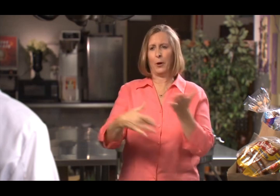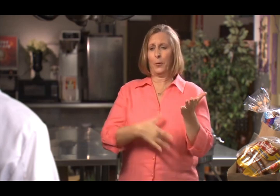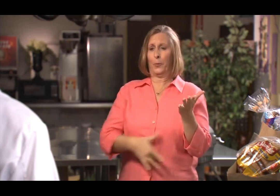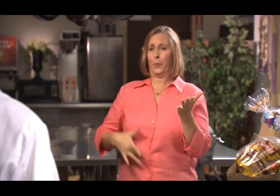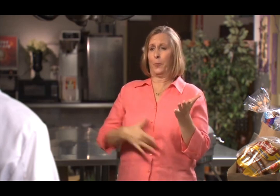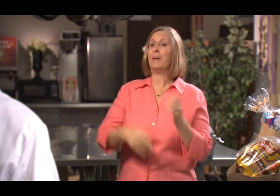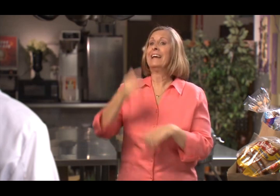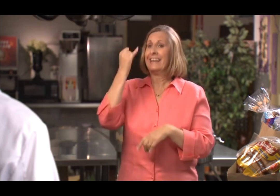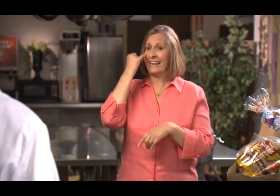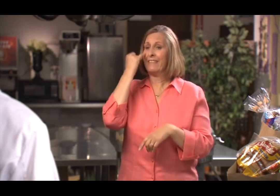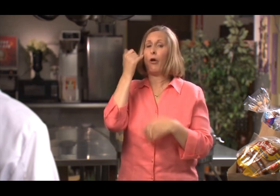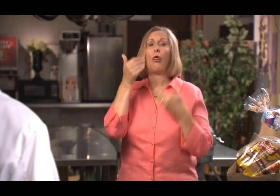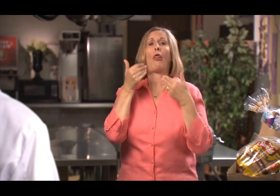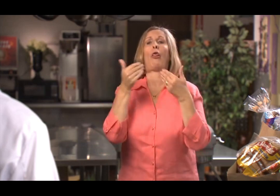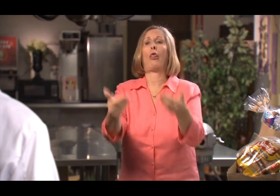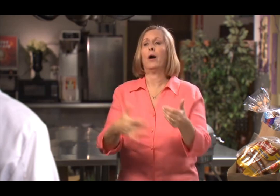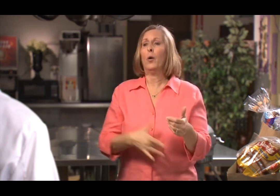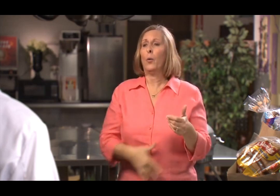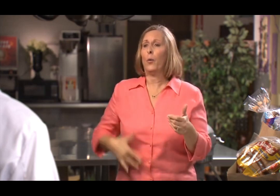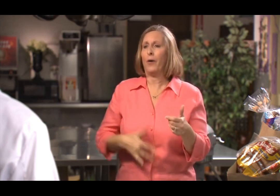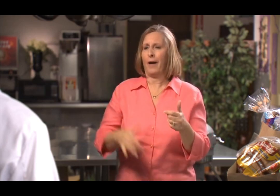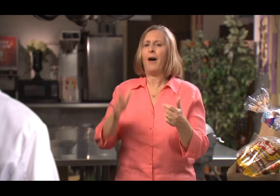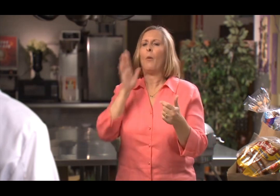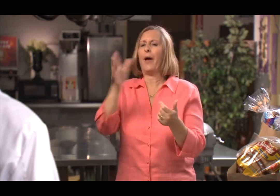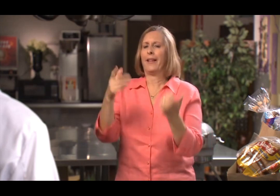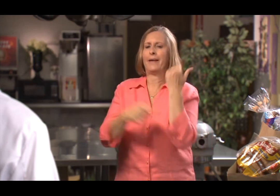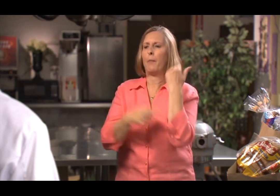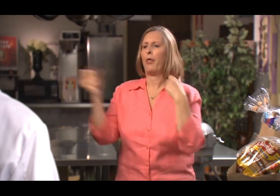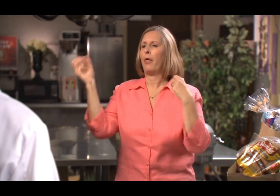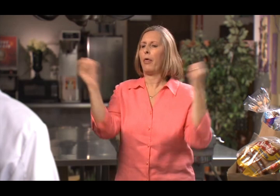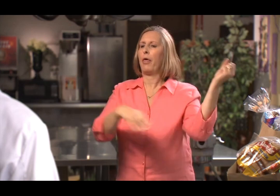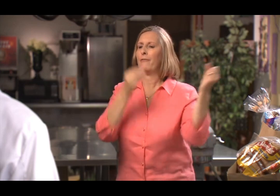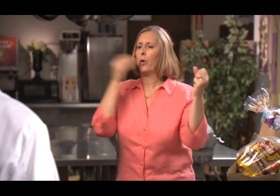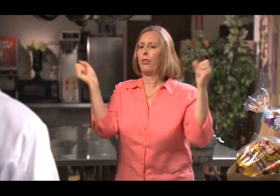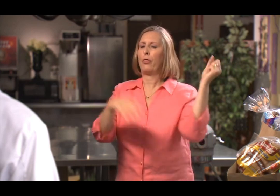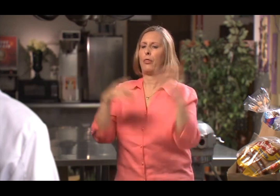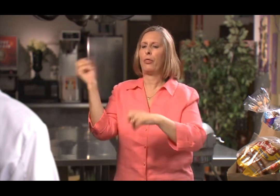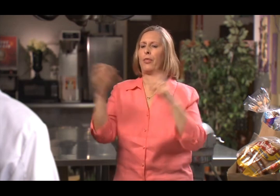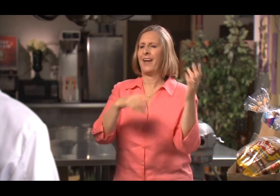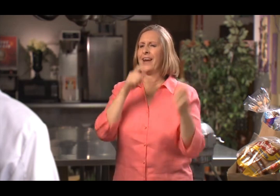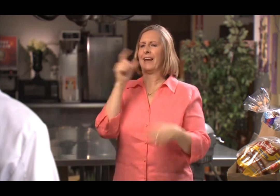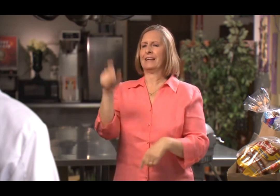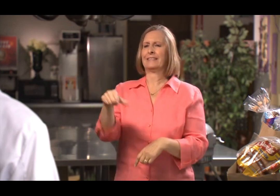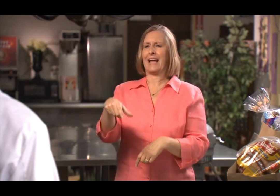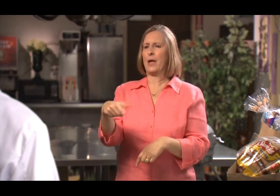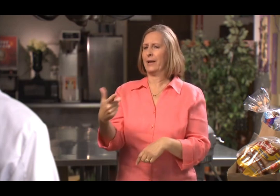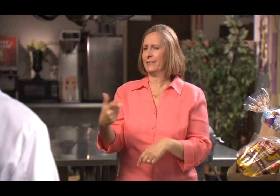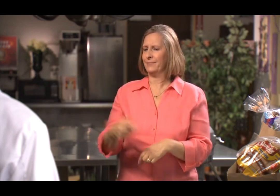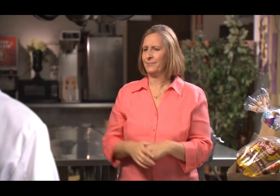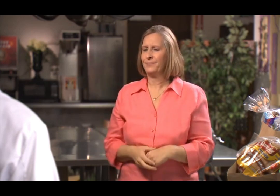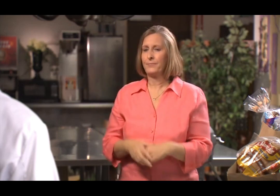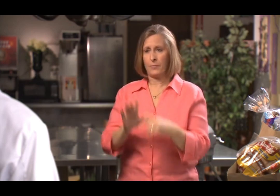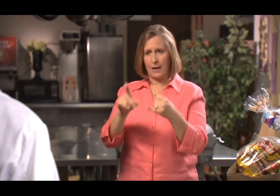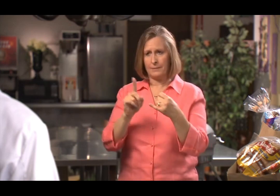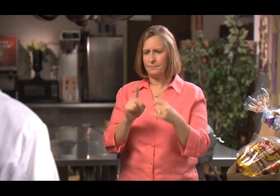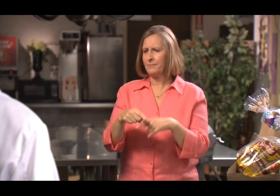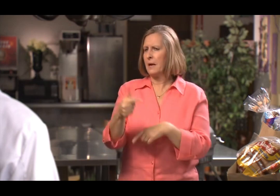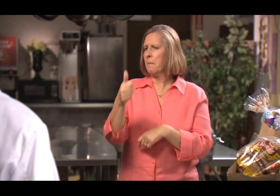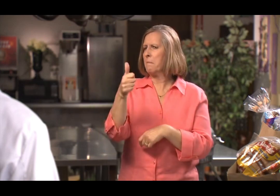never shop on an empty stomach. If I do, I'm tempted to buy things I don't really need. To find the